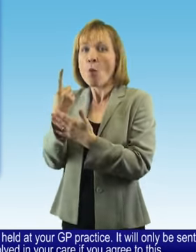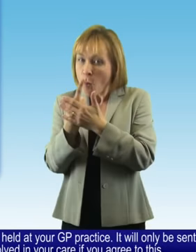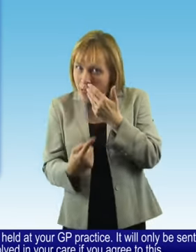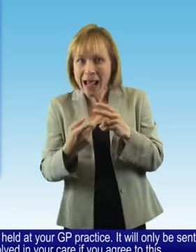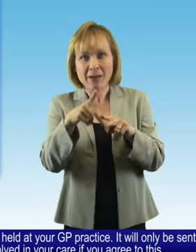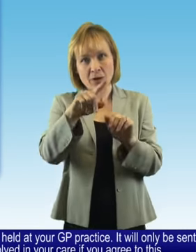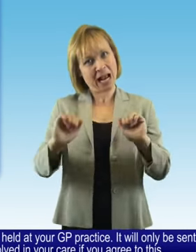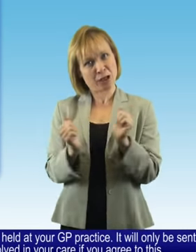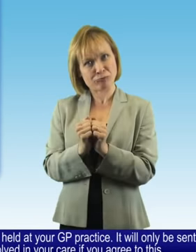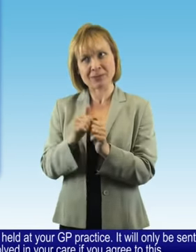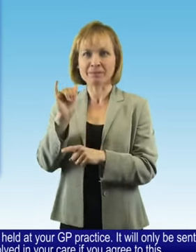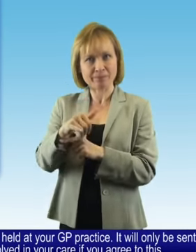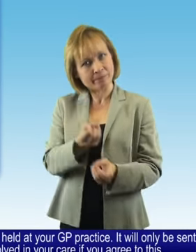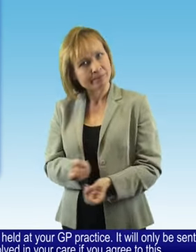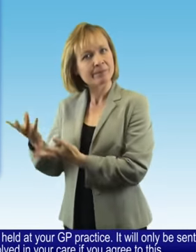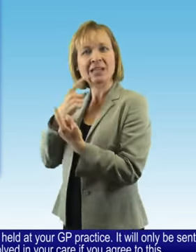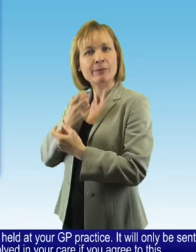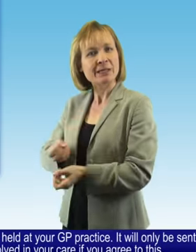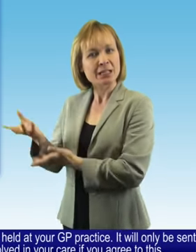your care, if you agree to this.